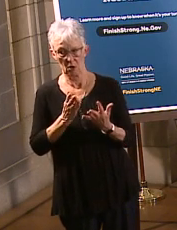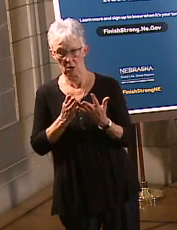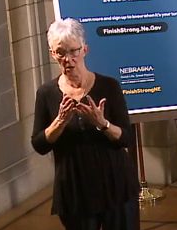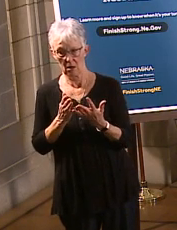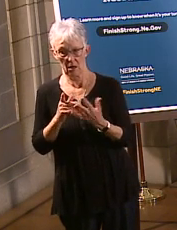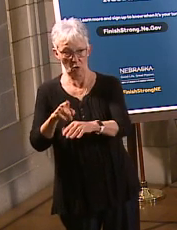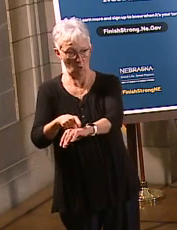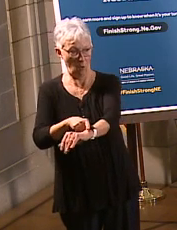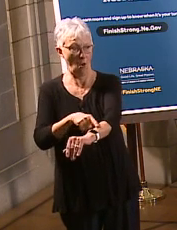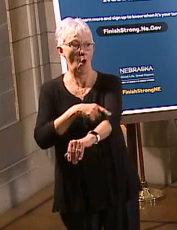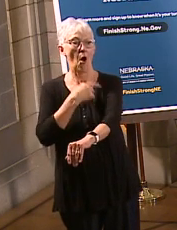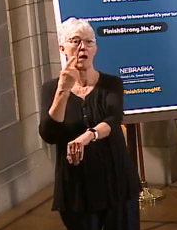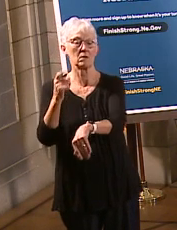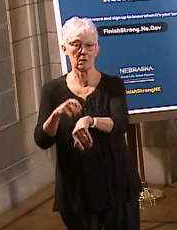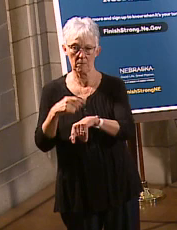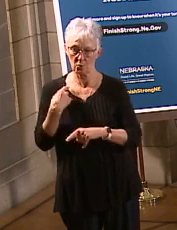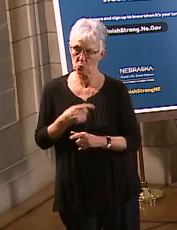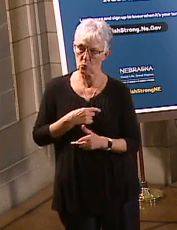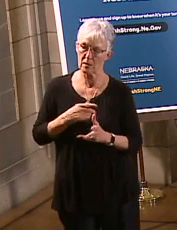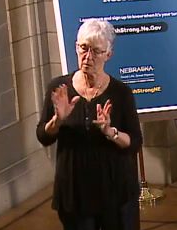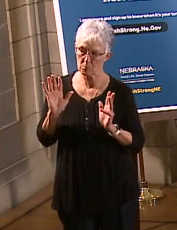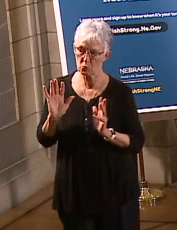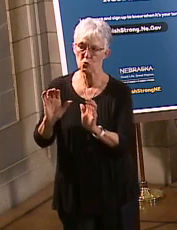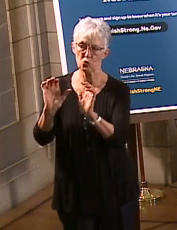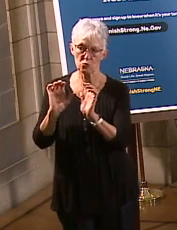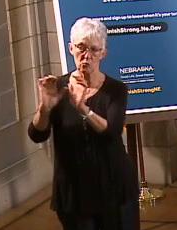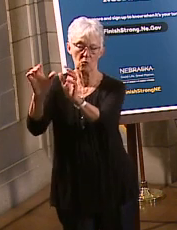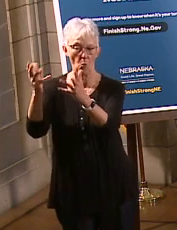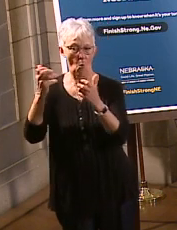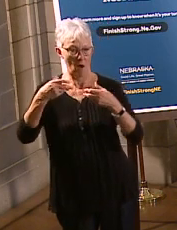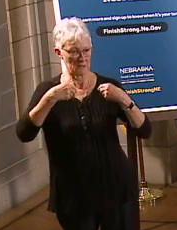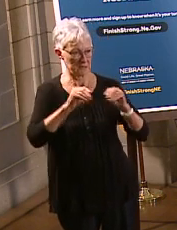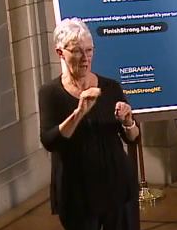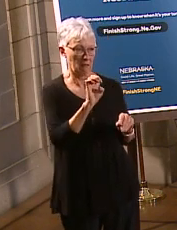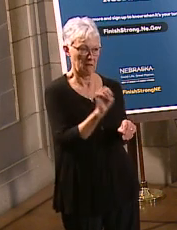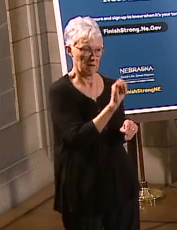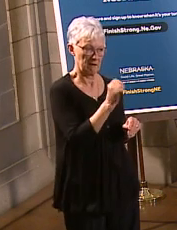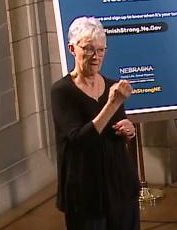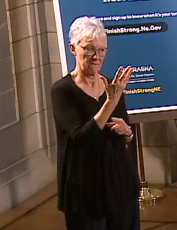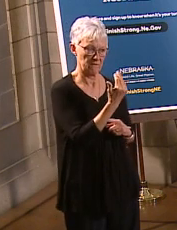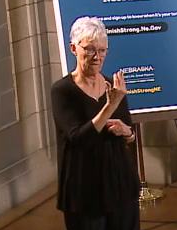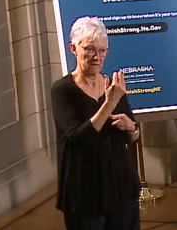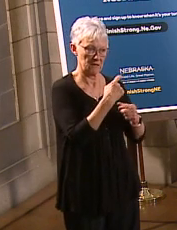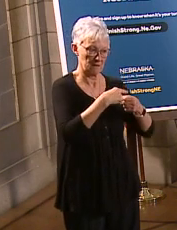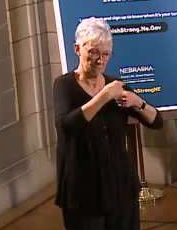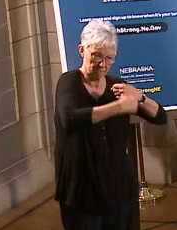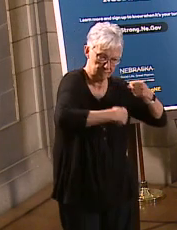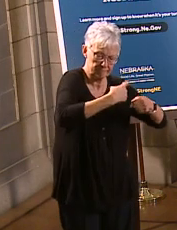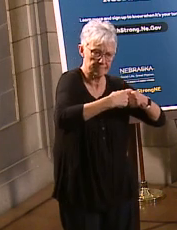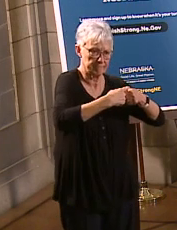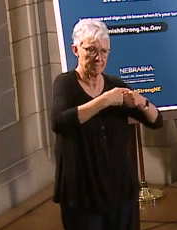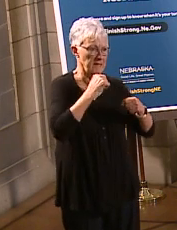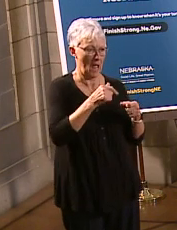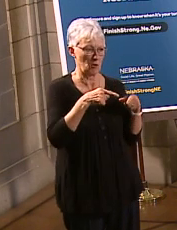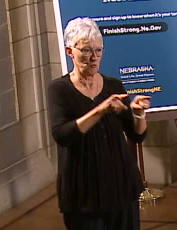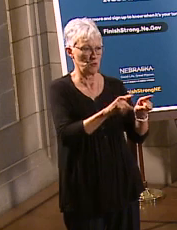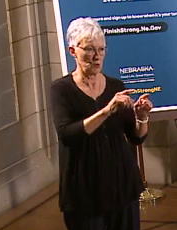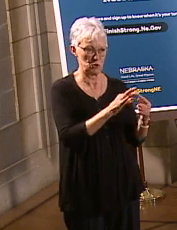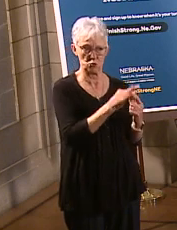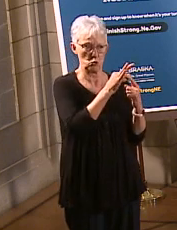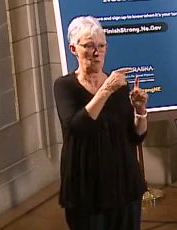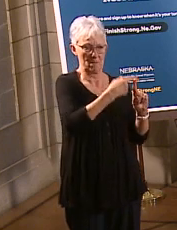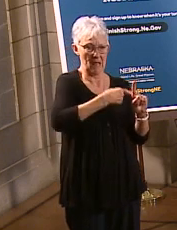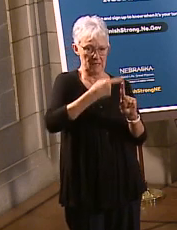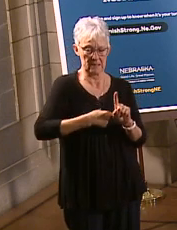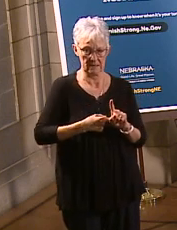we've been pushing for that for a long time to be able to sell E15 year-round, but probably took 2 years of a process in there, and then the